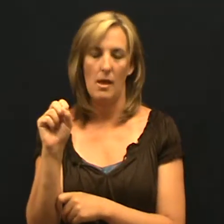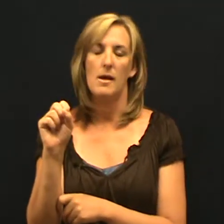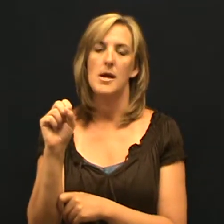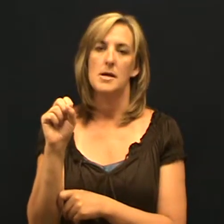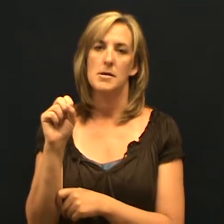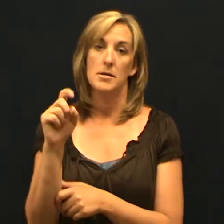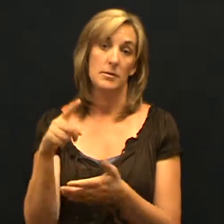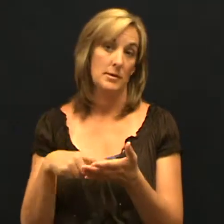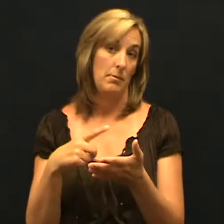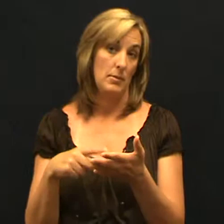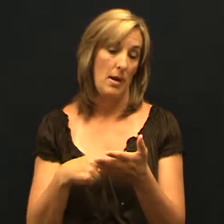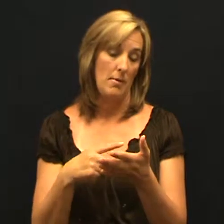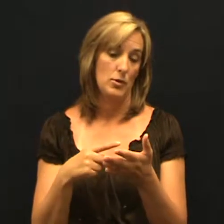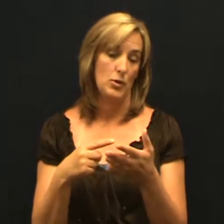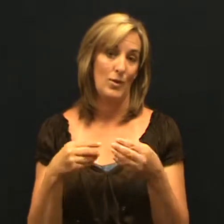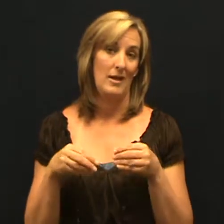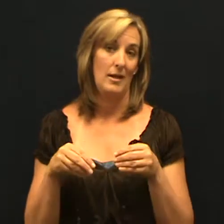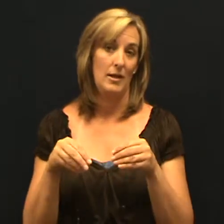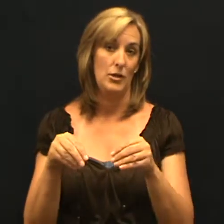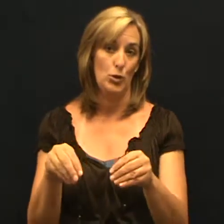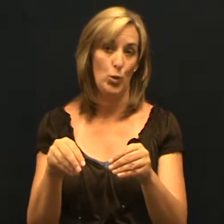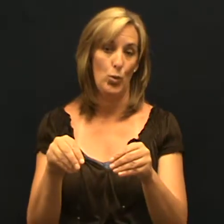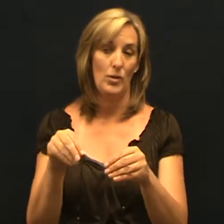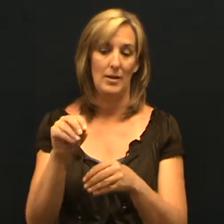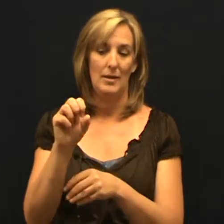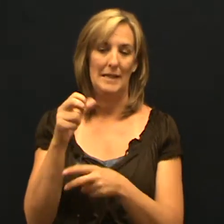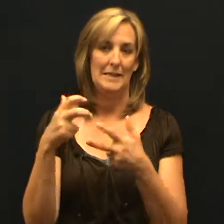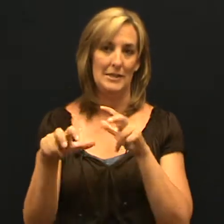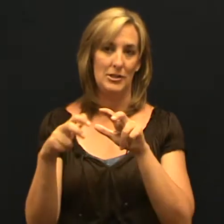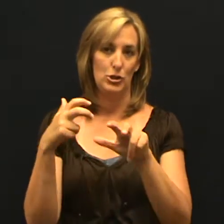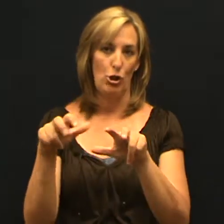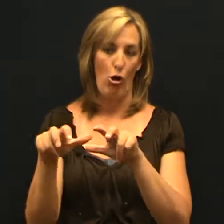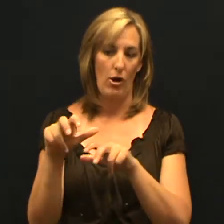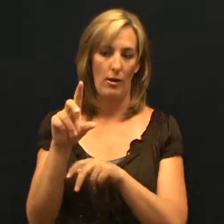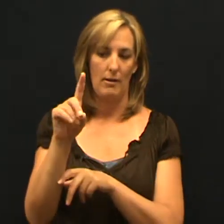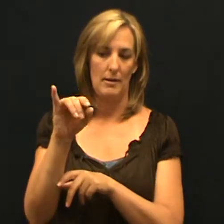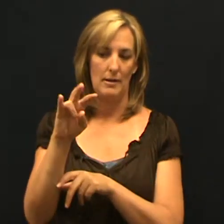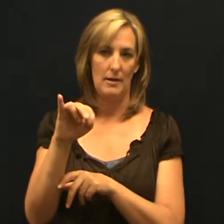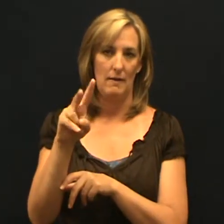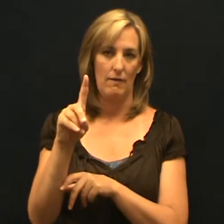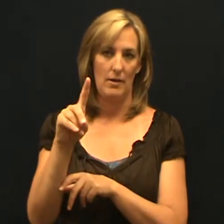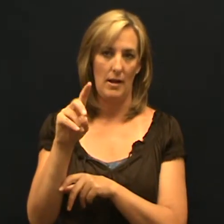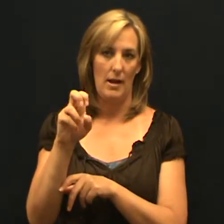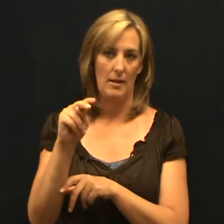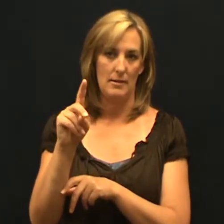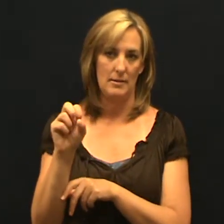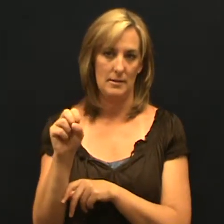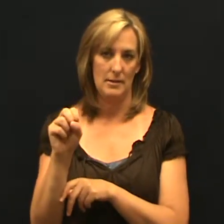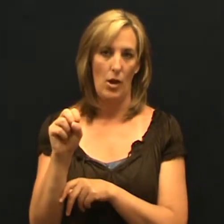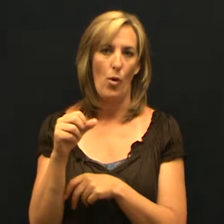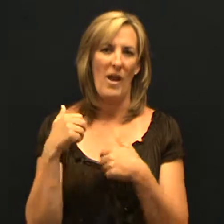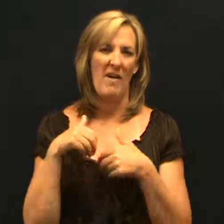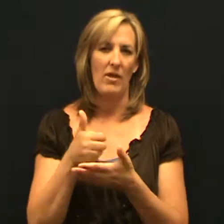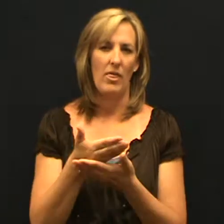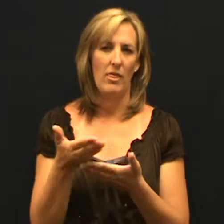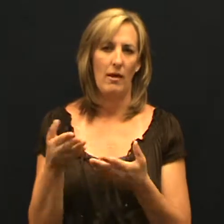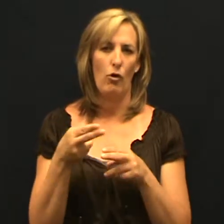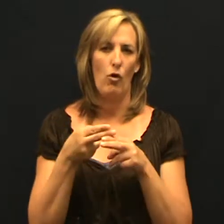with stock. Those are called stock dividends. And then we have this thing we call stock splits. And so we'll take a look at these